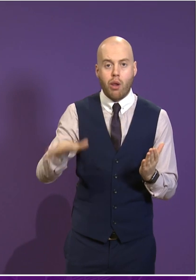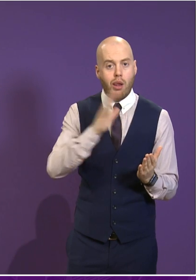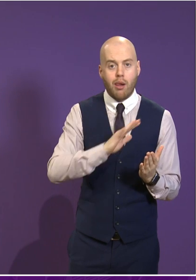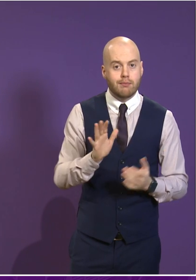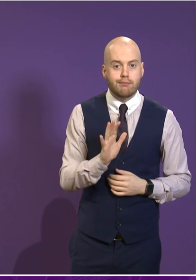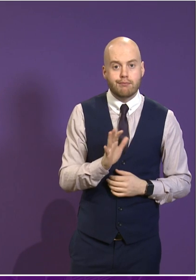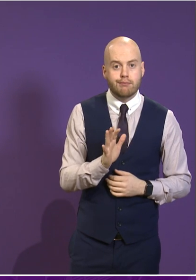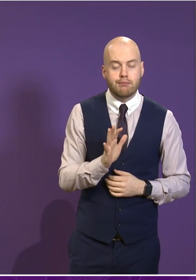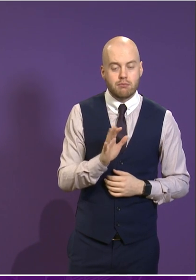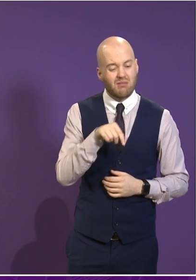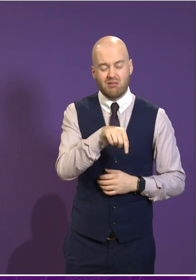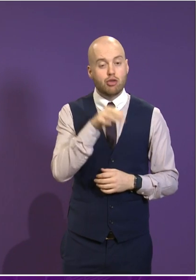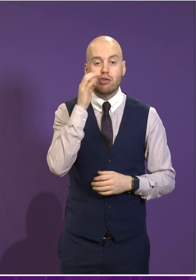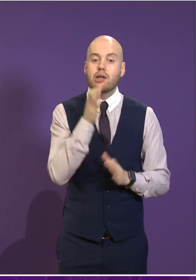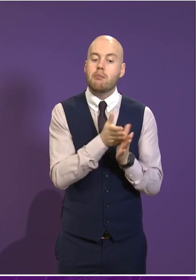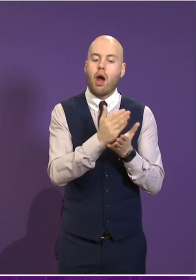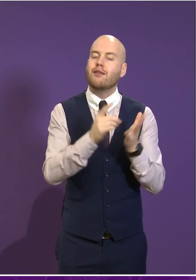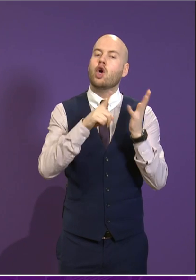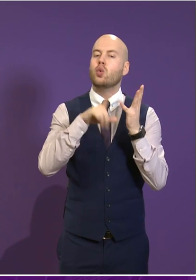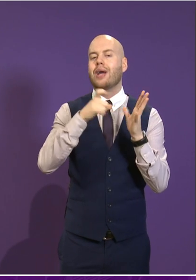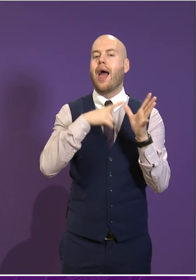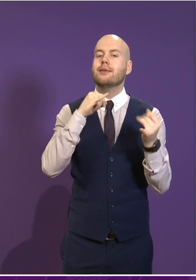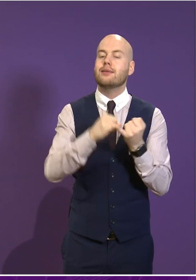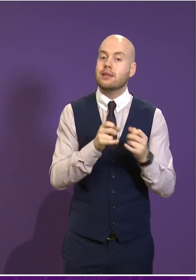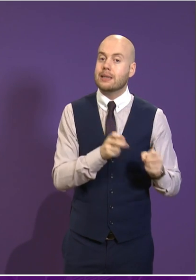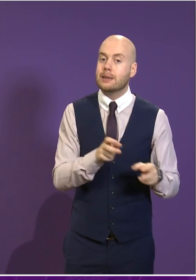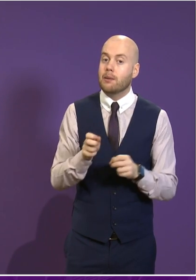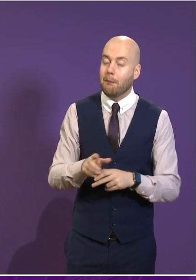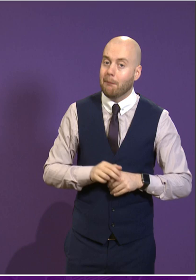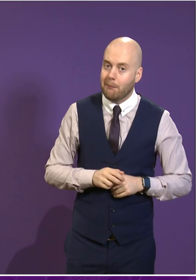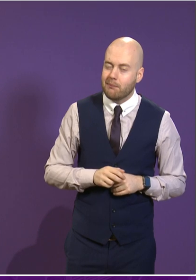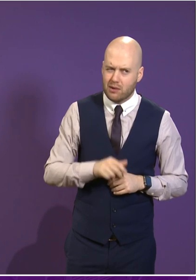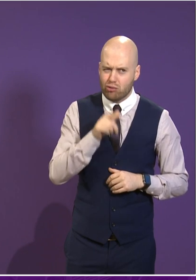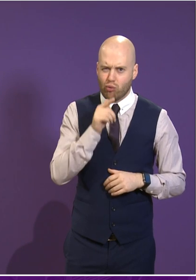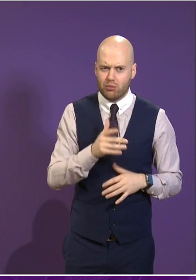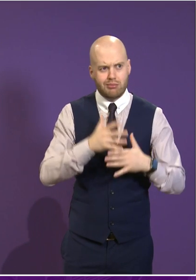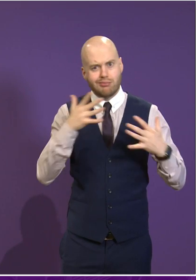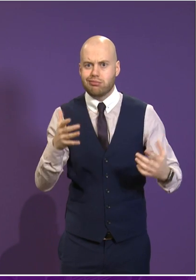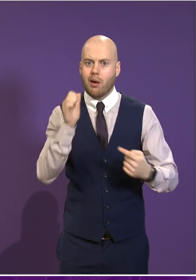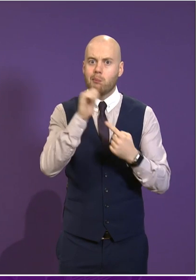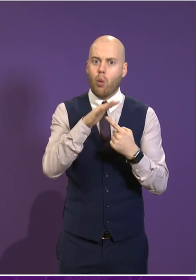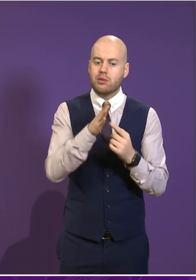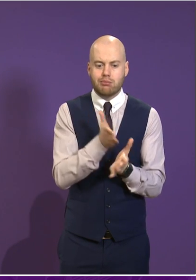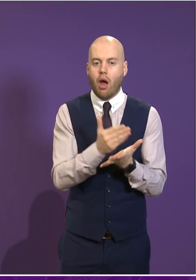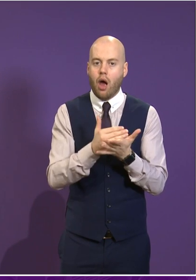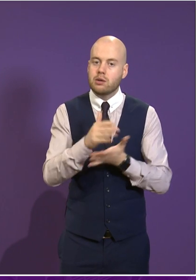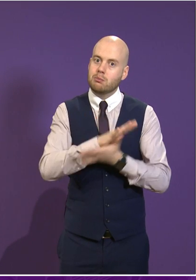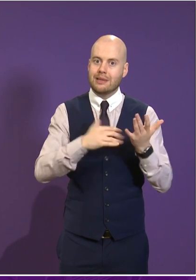it's a part of the UCAS system and many institutions are using it. It's not a huge part of the selection criteria in